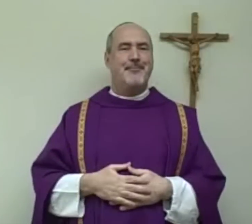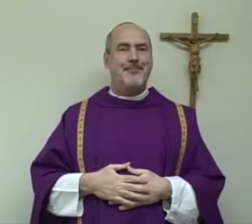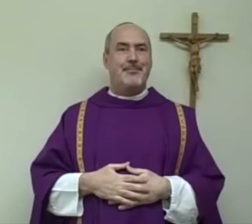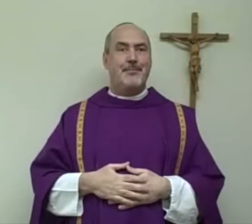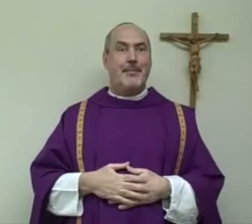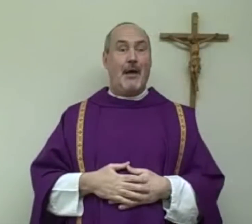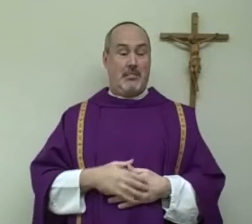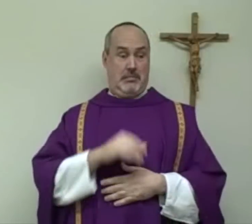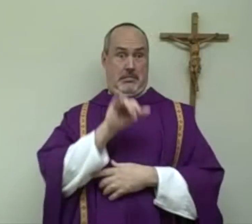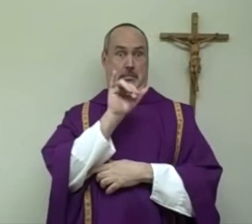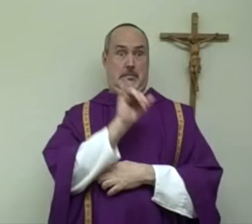church somewhere.